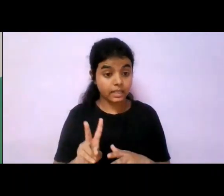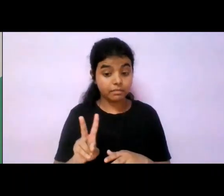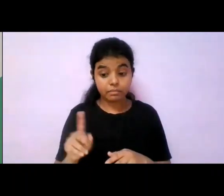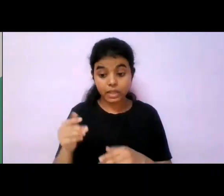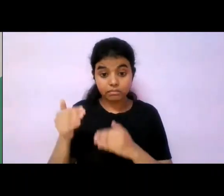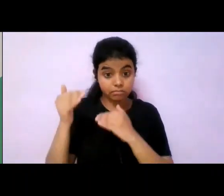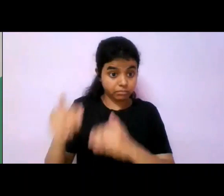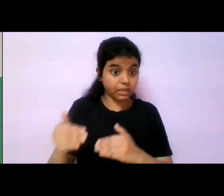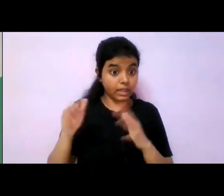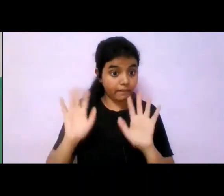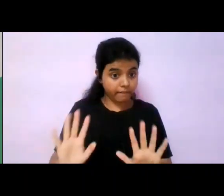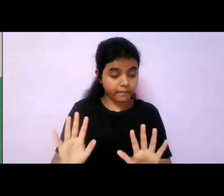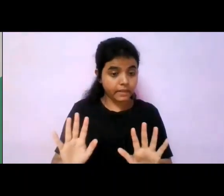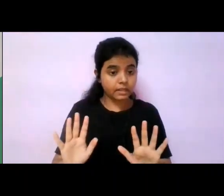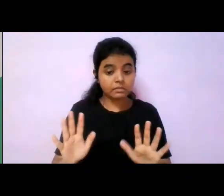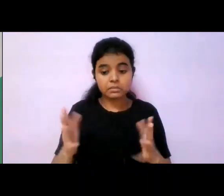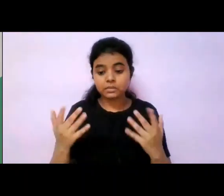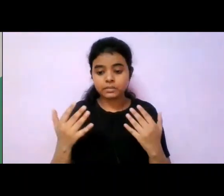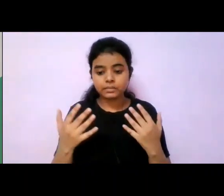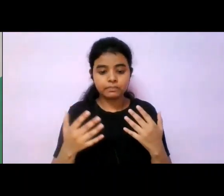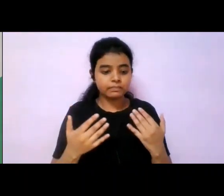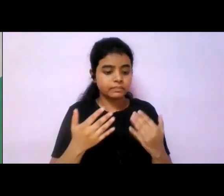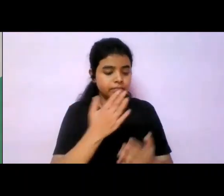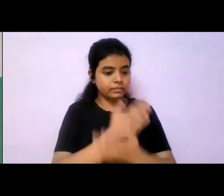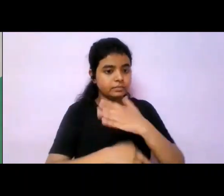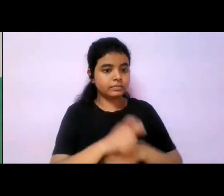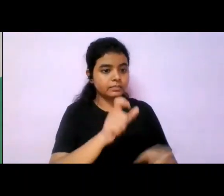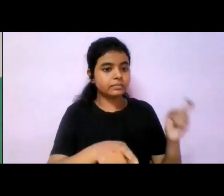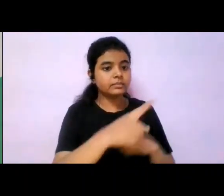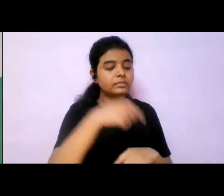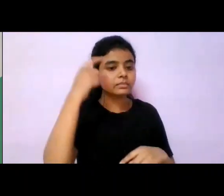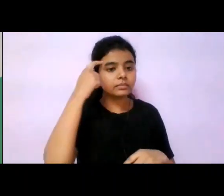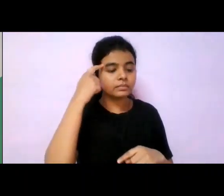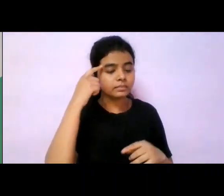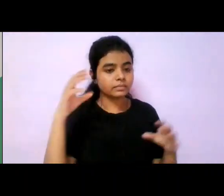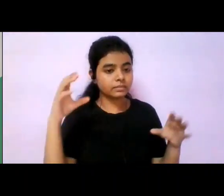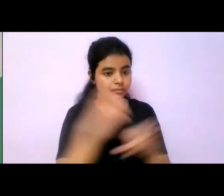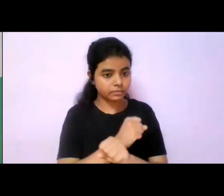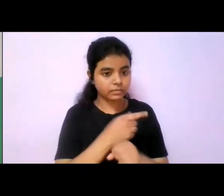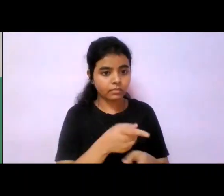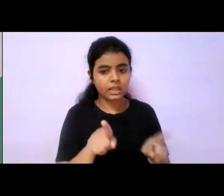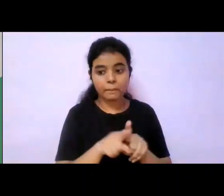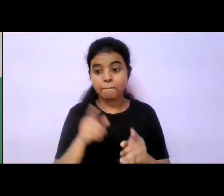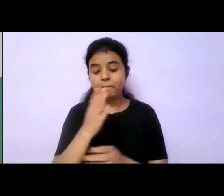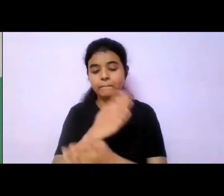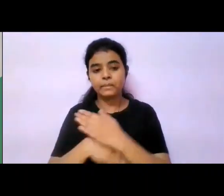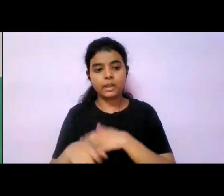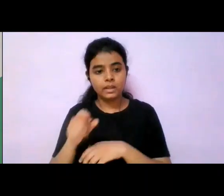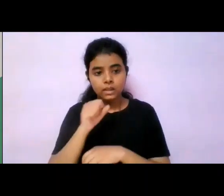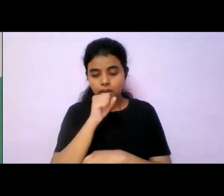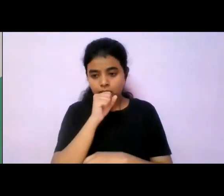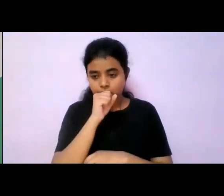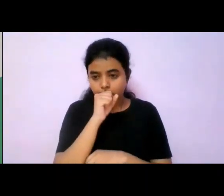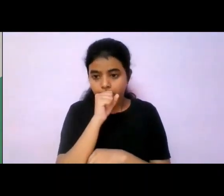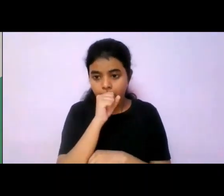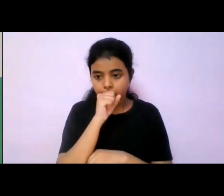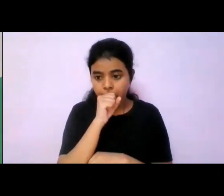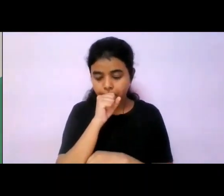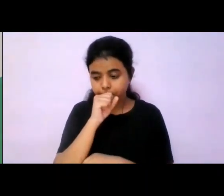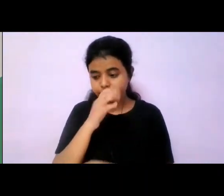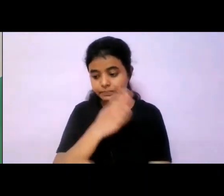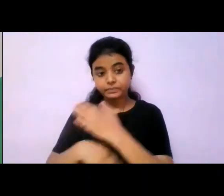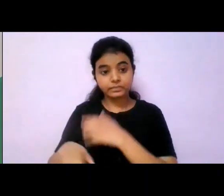lack, which is located in the disabled body mind by an ableist society and sometimes internalized by the